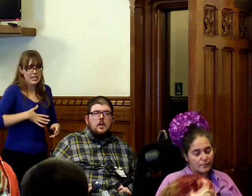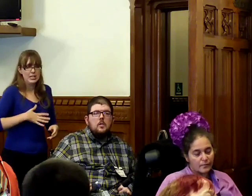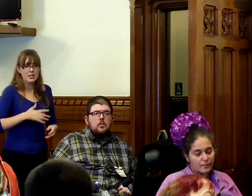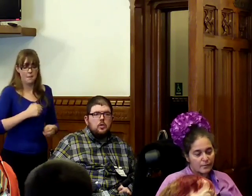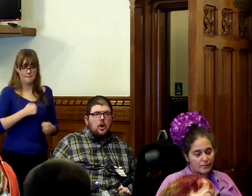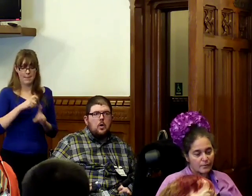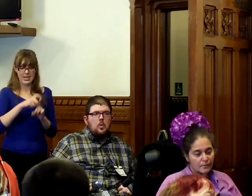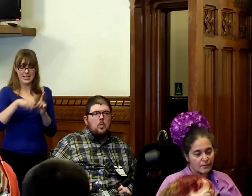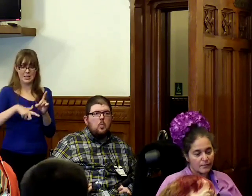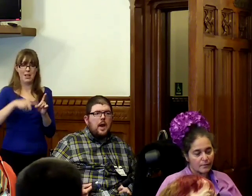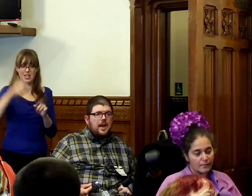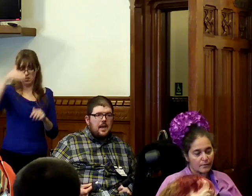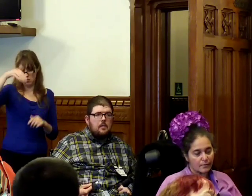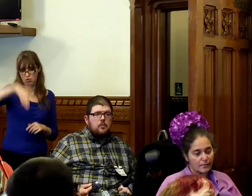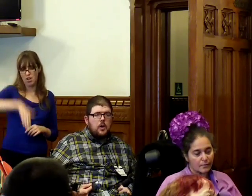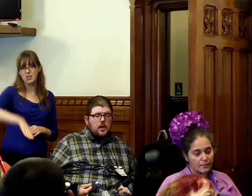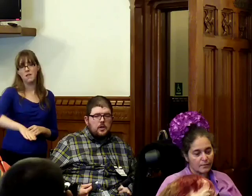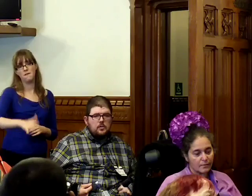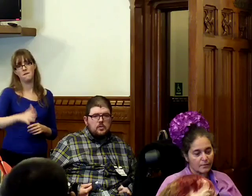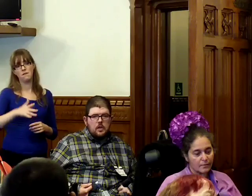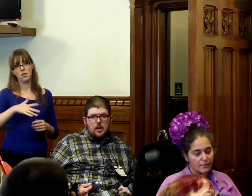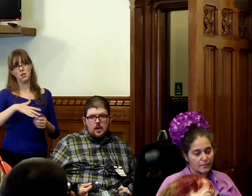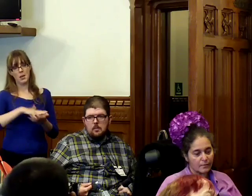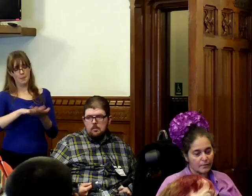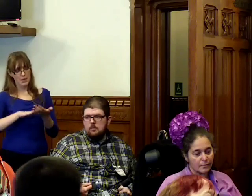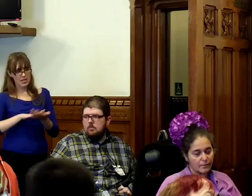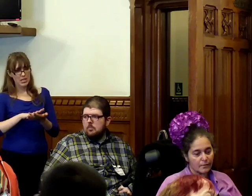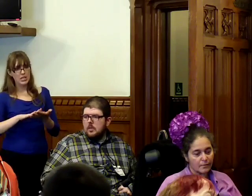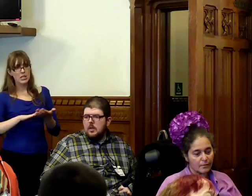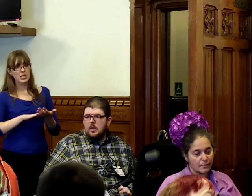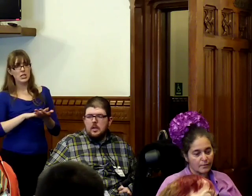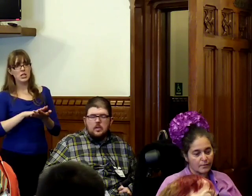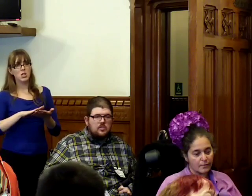disability, so when I first